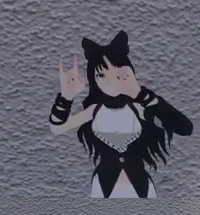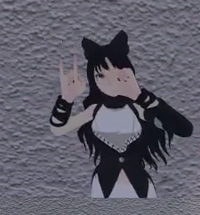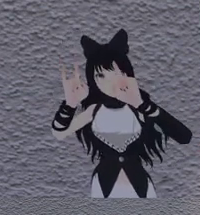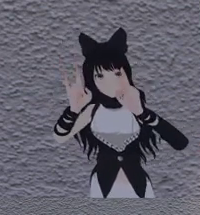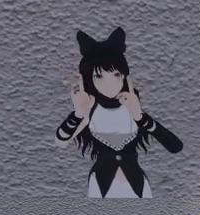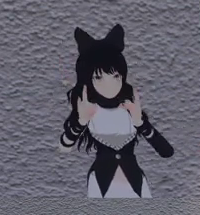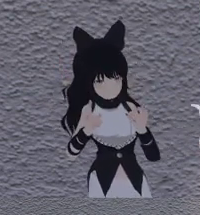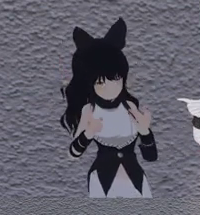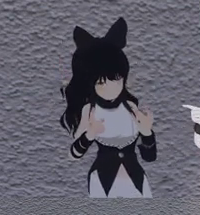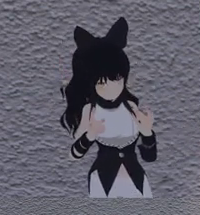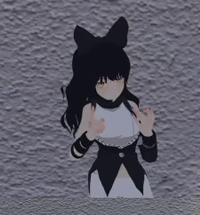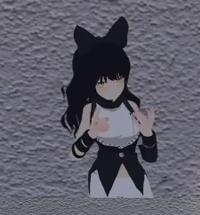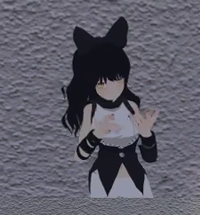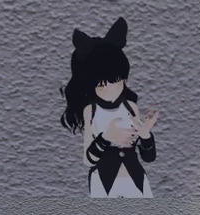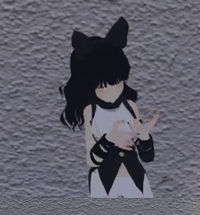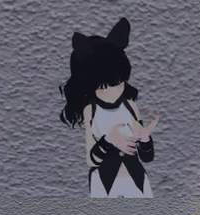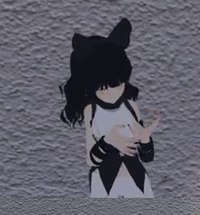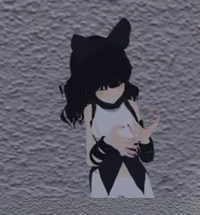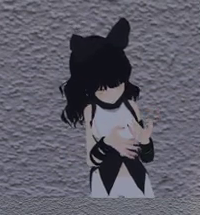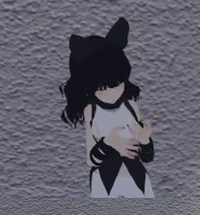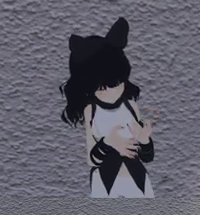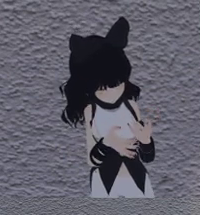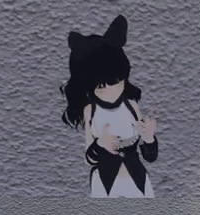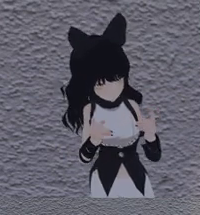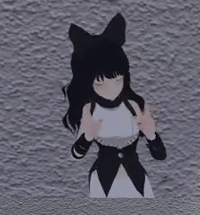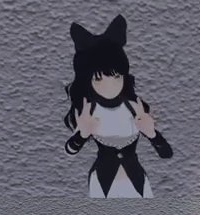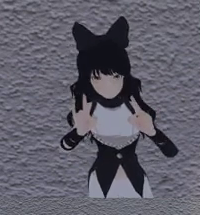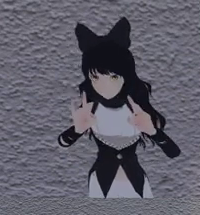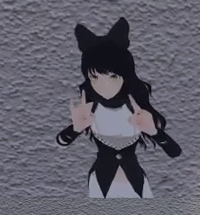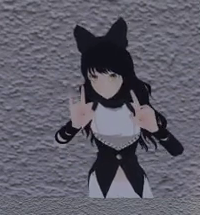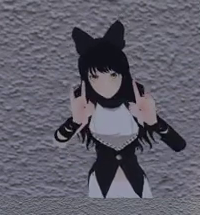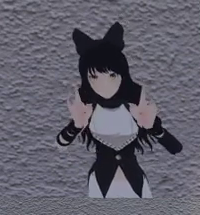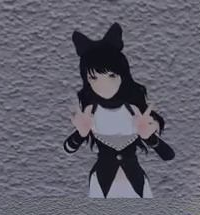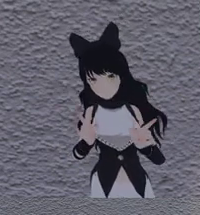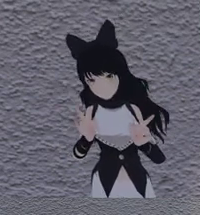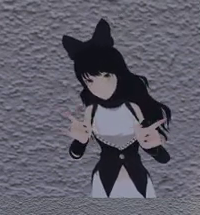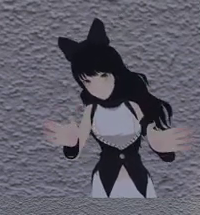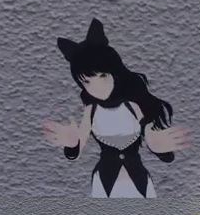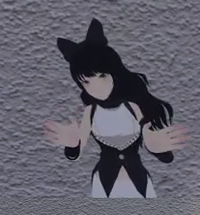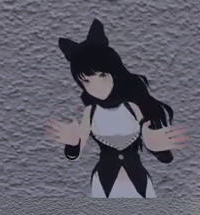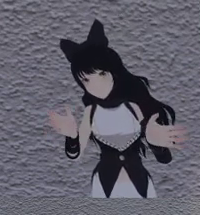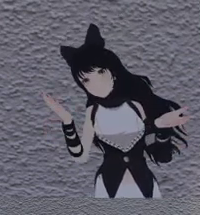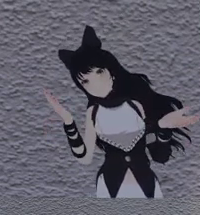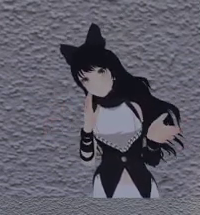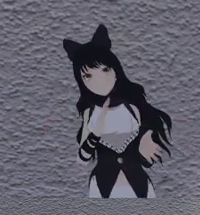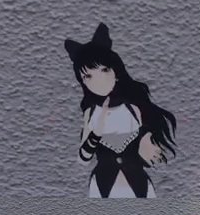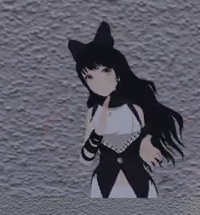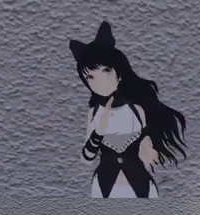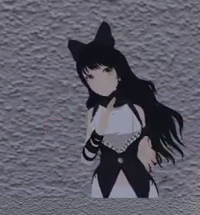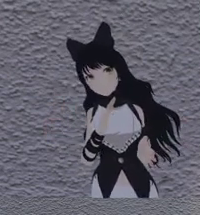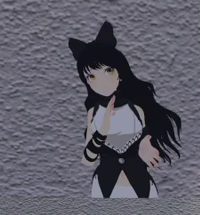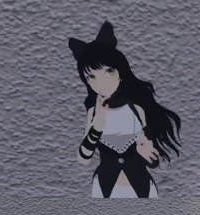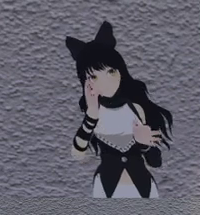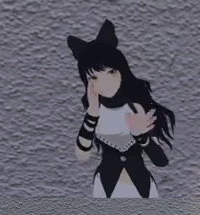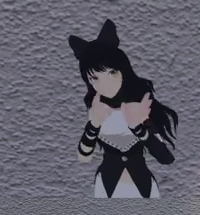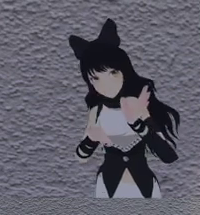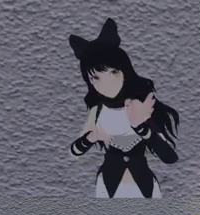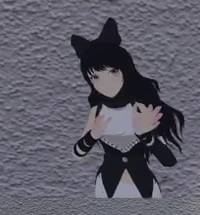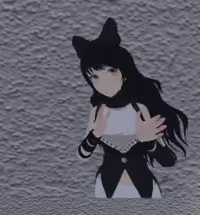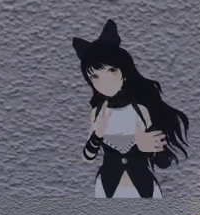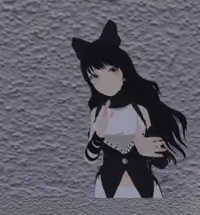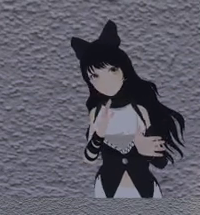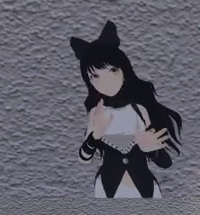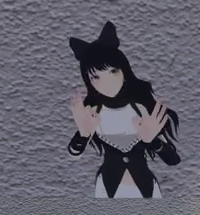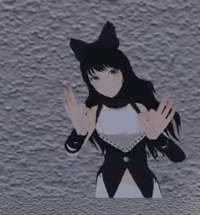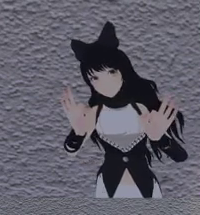rock and roll as well. Yeah, he's gonna rock and roll. Oh boy. Hate. Just like that. Hate, that's